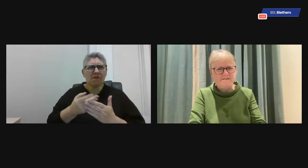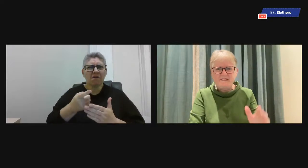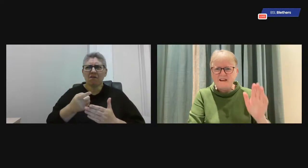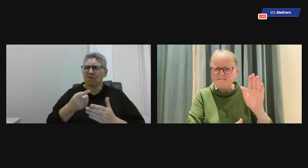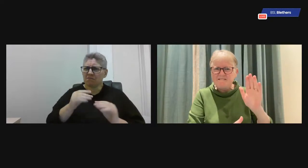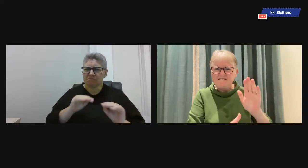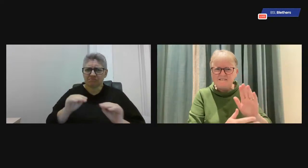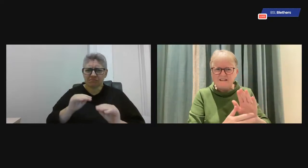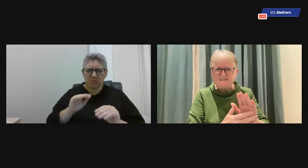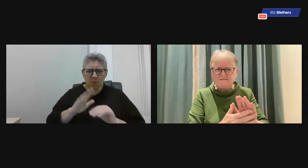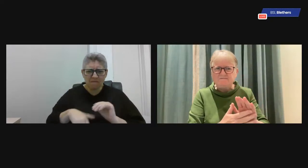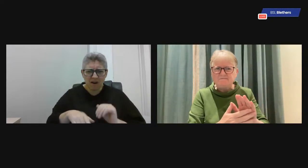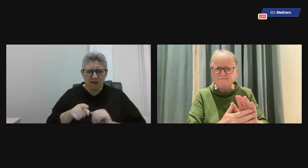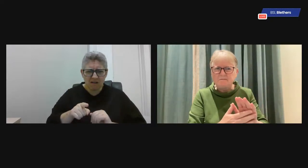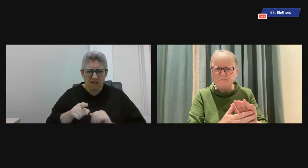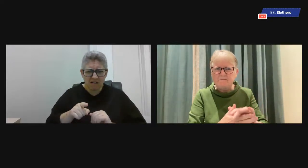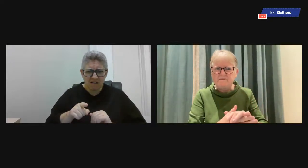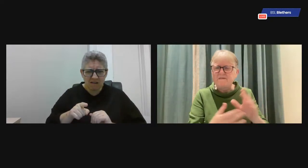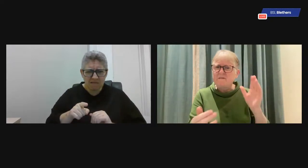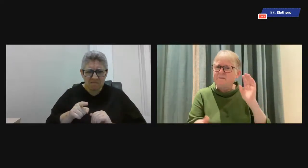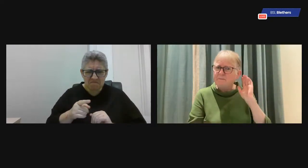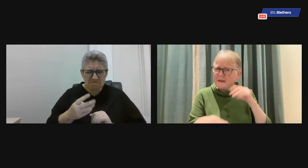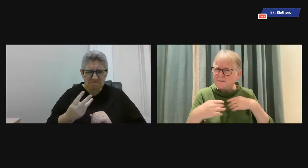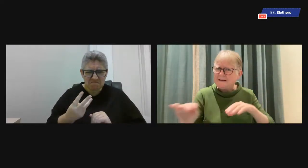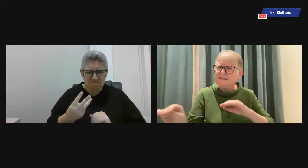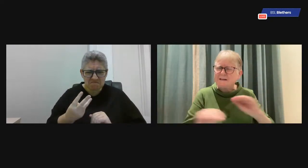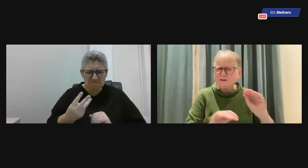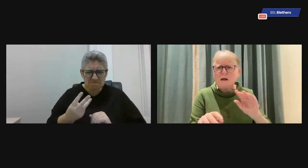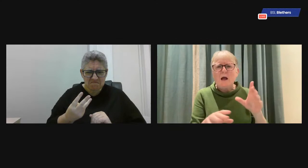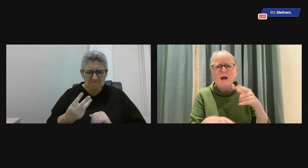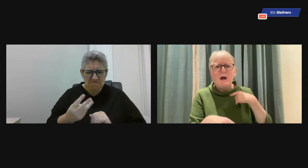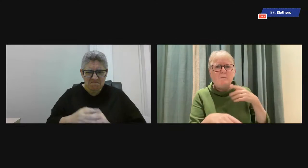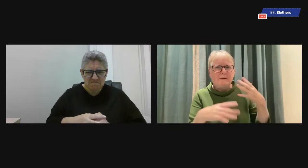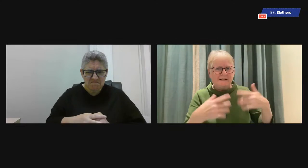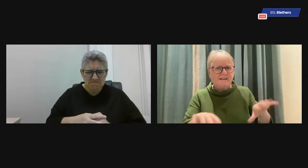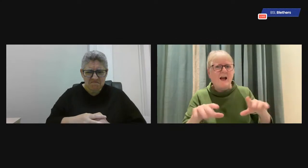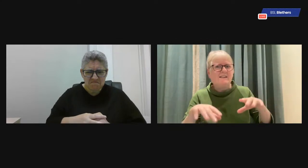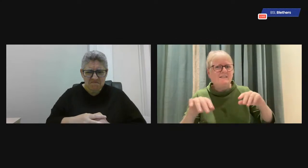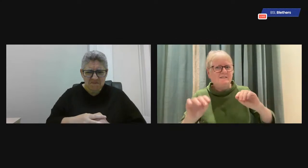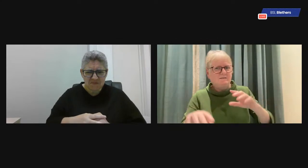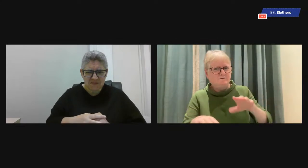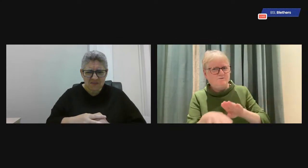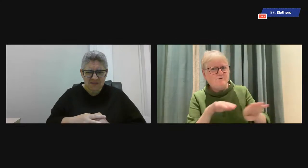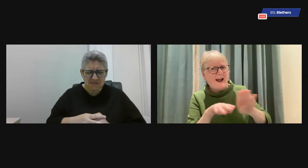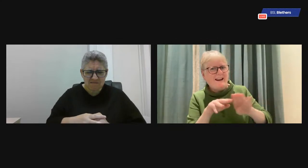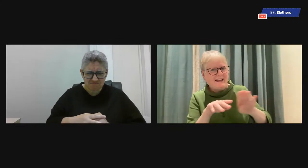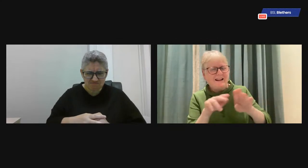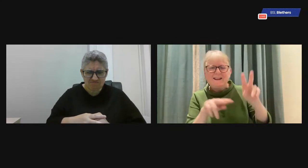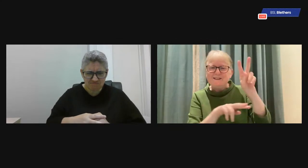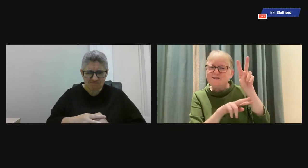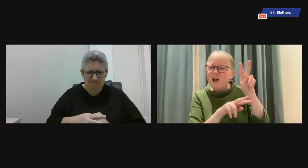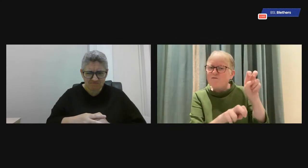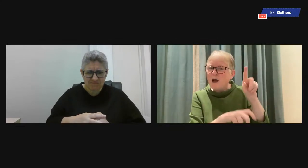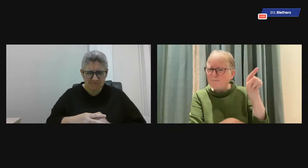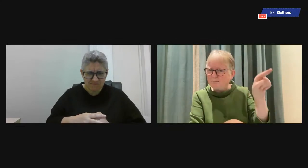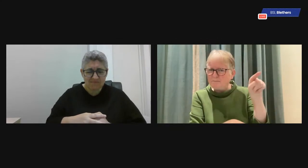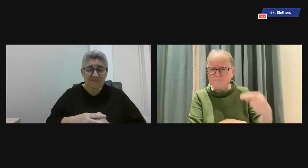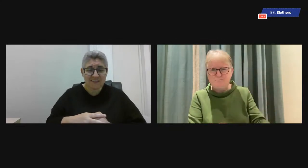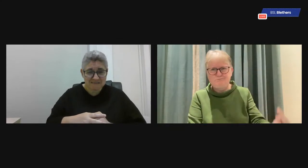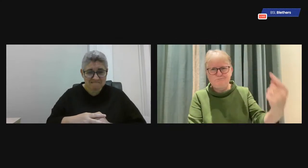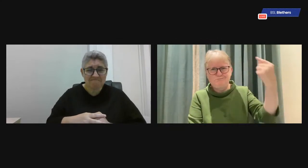That's amazing. So you've been teaching how long again? Oh, I've been teaching, I think I